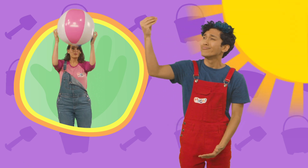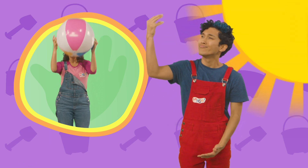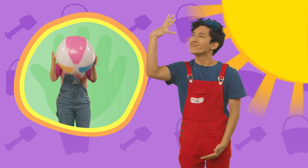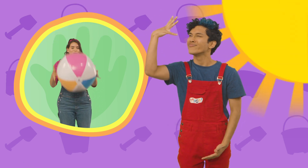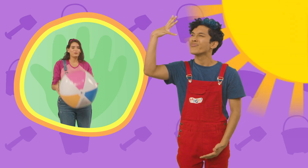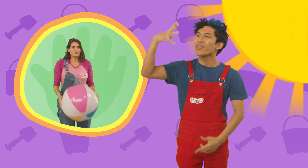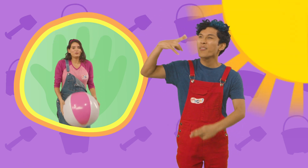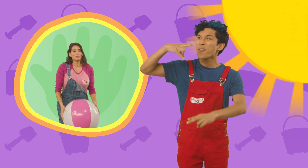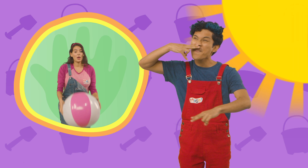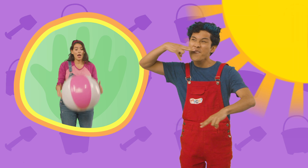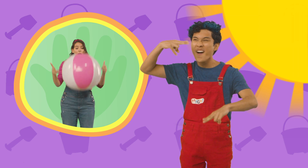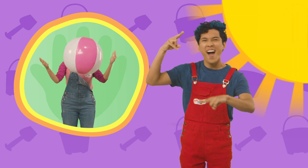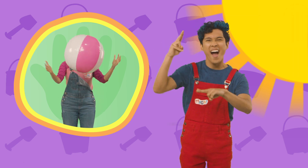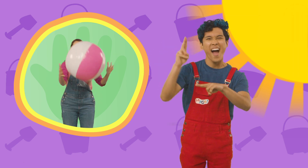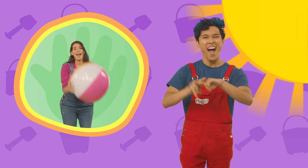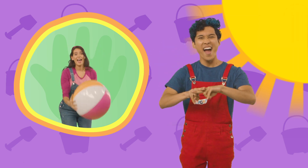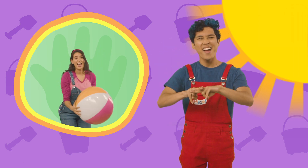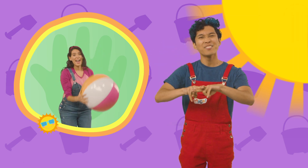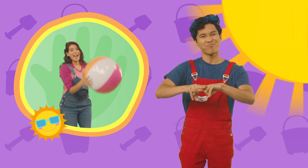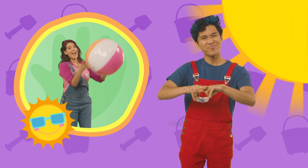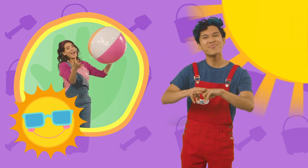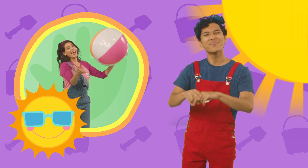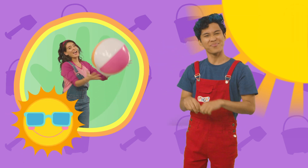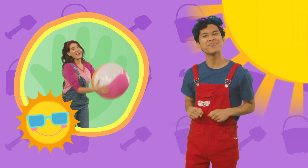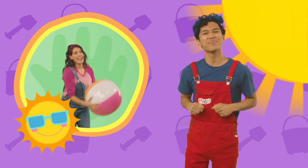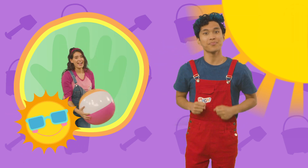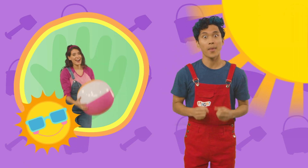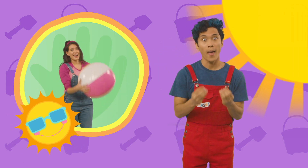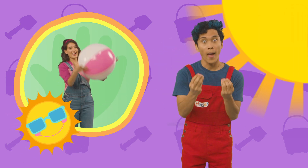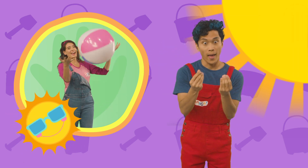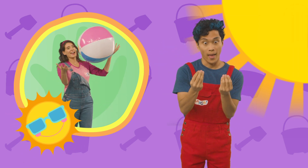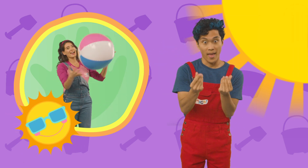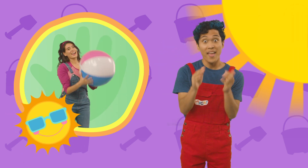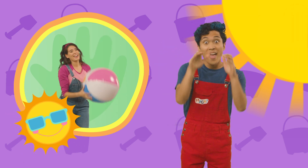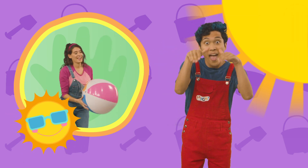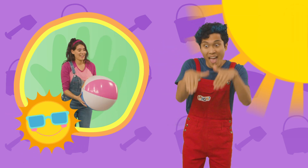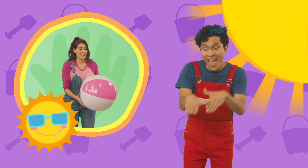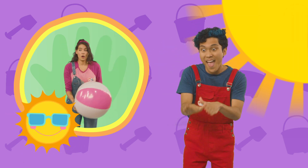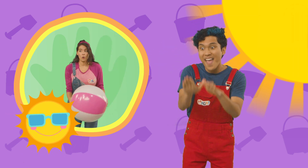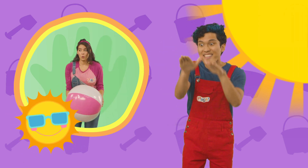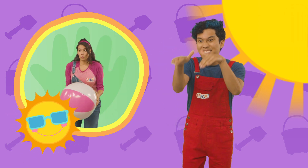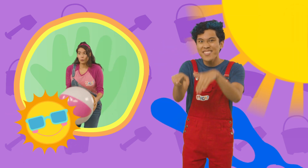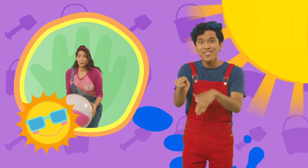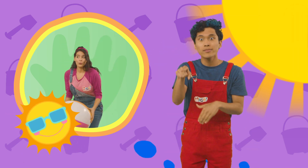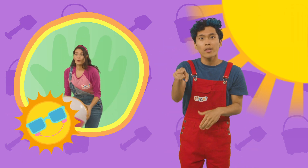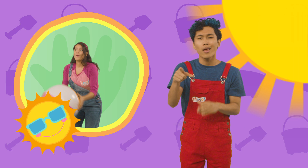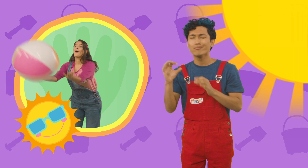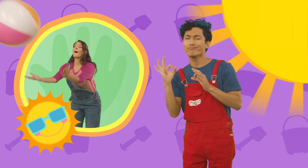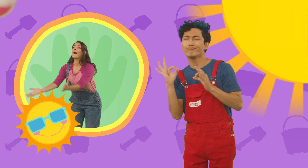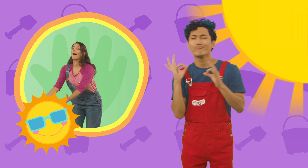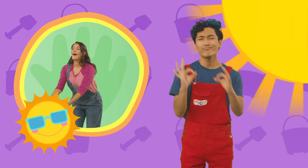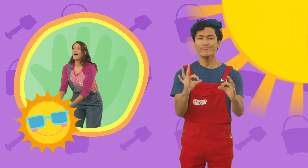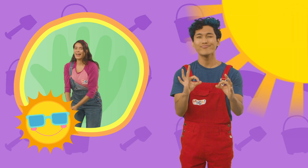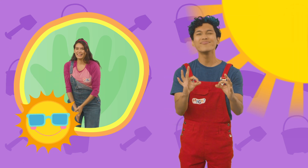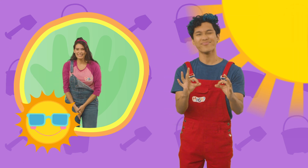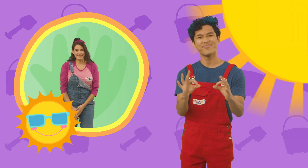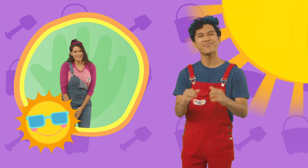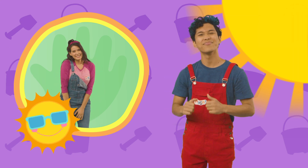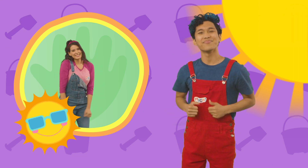we'll have some fun out in the sun. The sand and sea's the place to be.